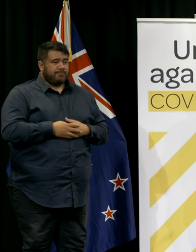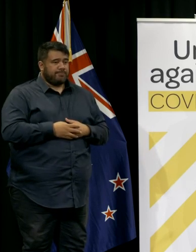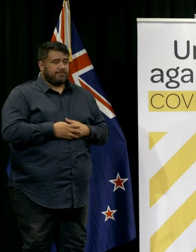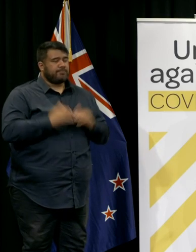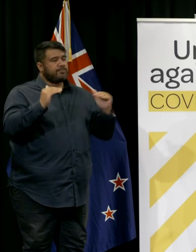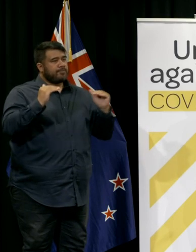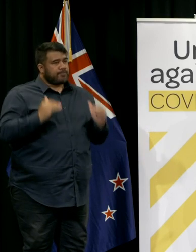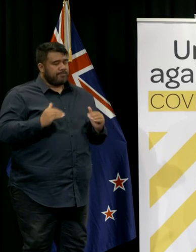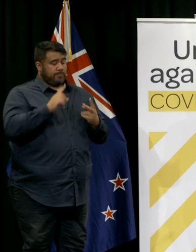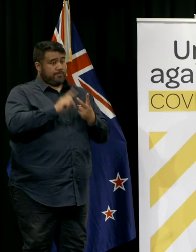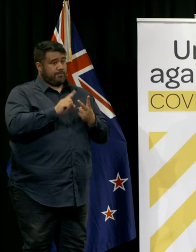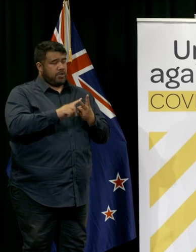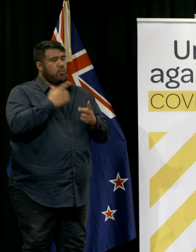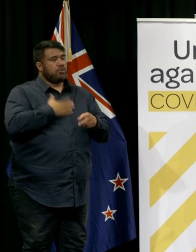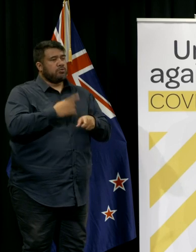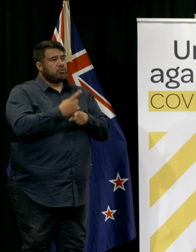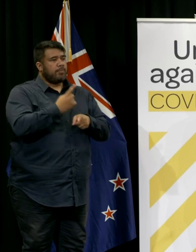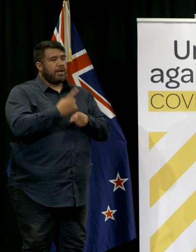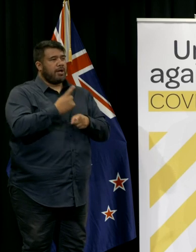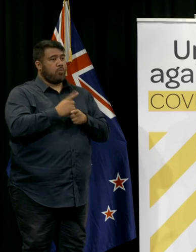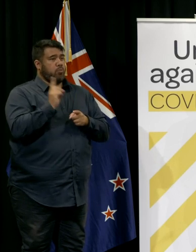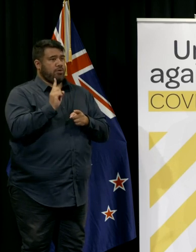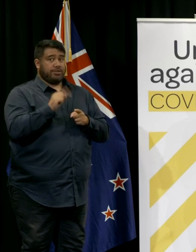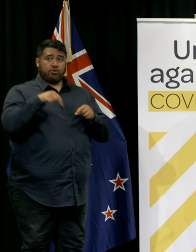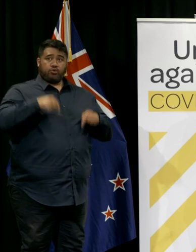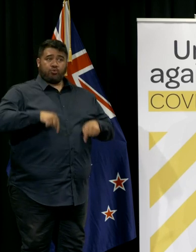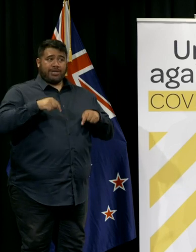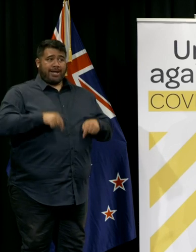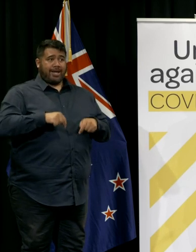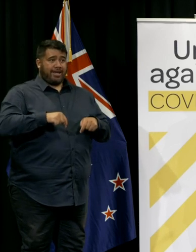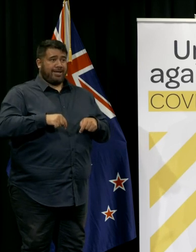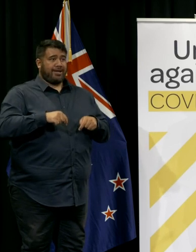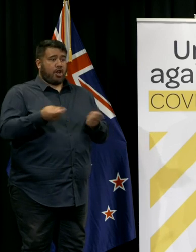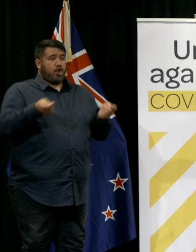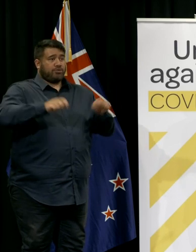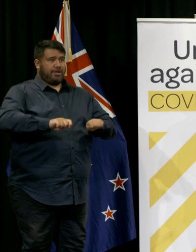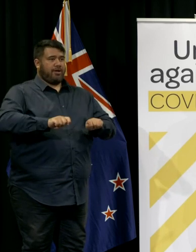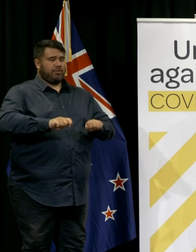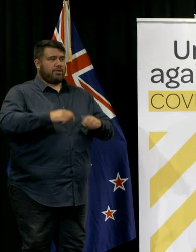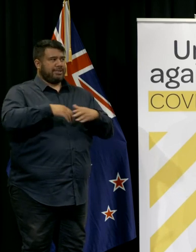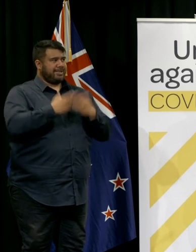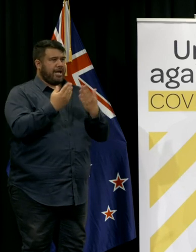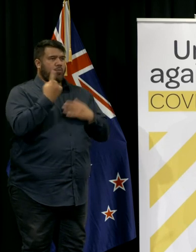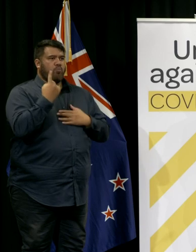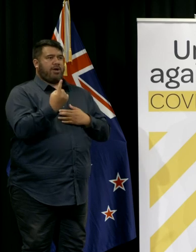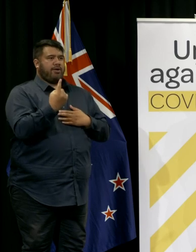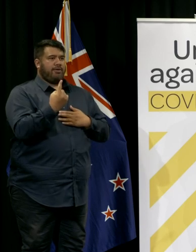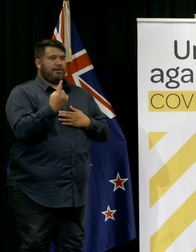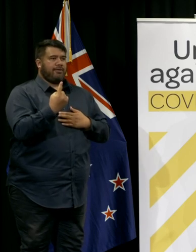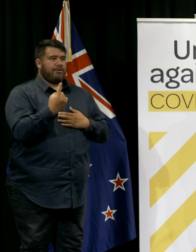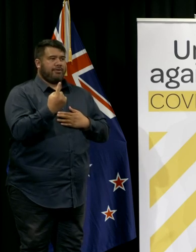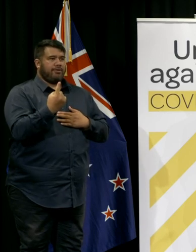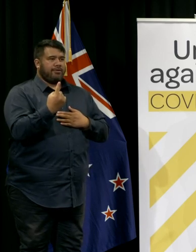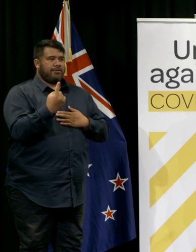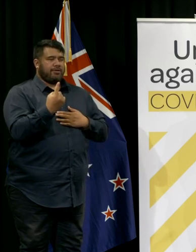Secondly, what I want to talk about is this is day 1 of how we go about responding to